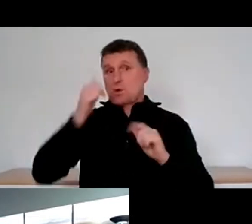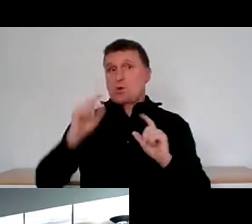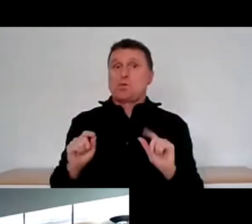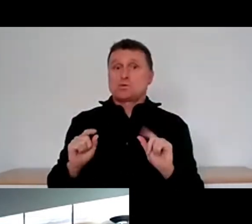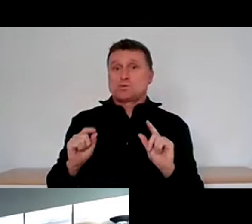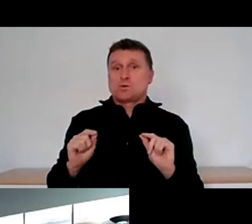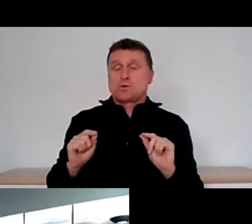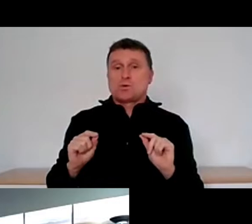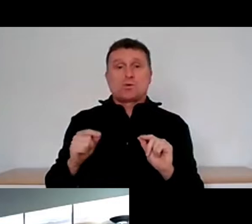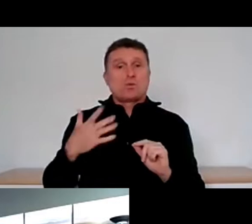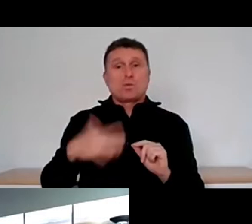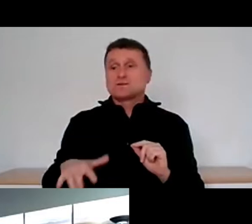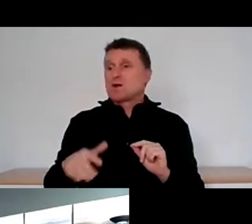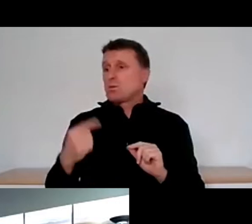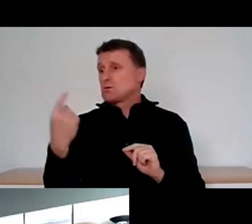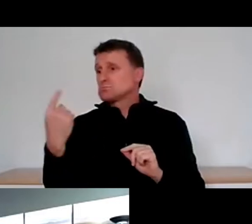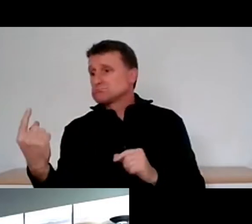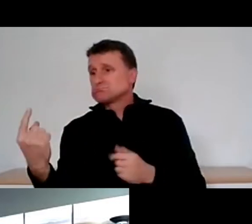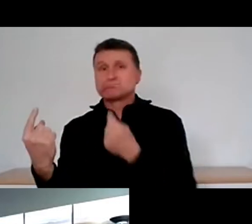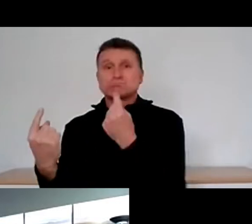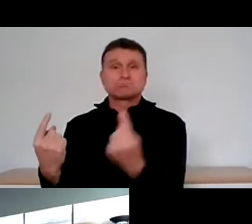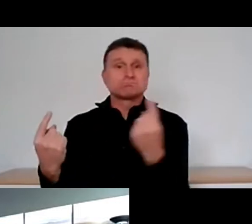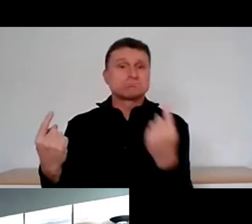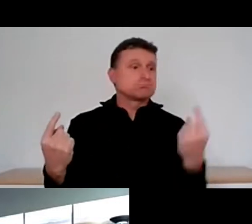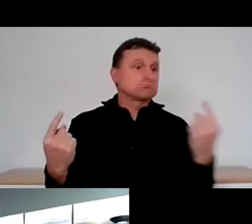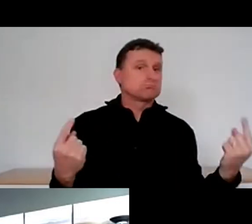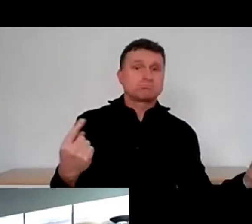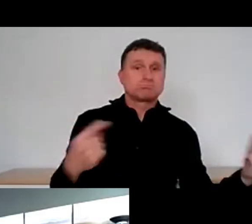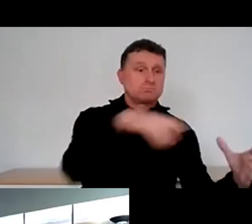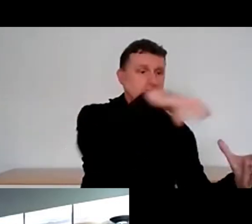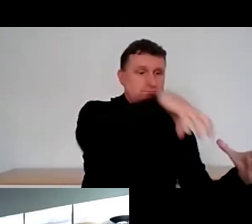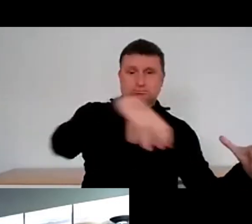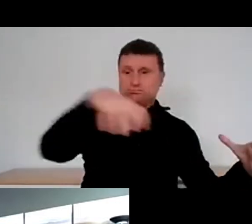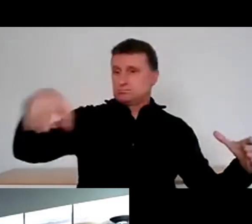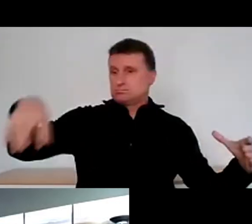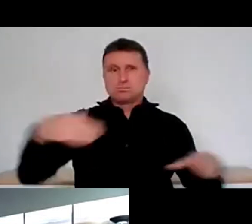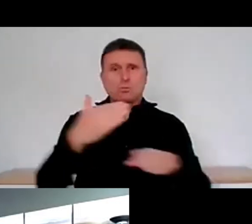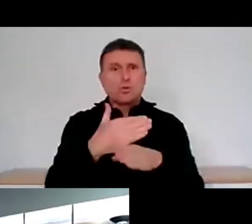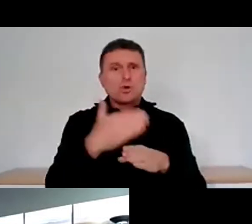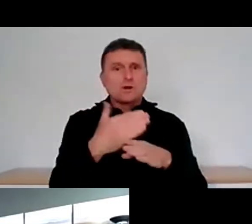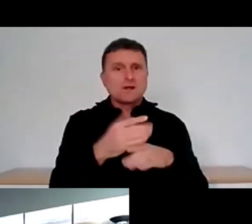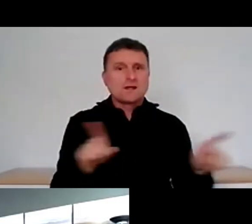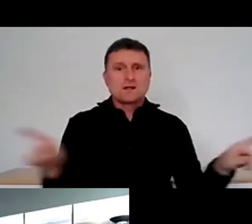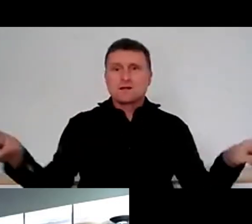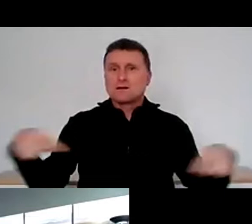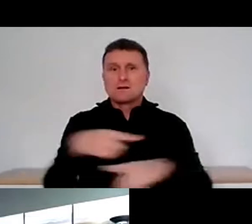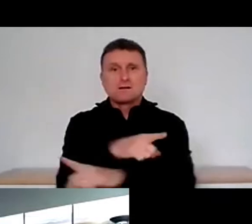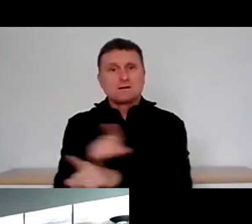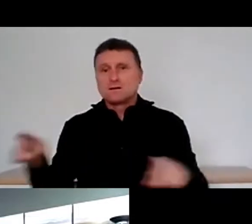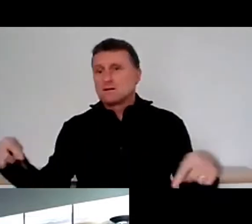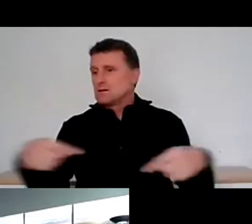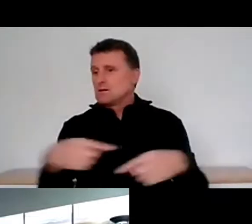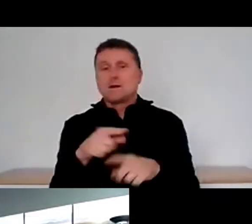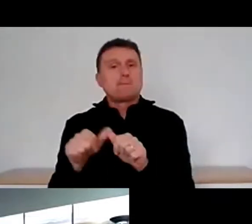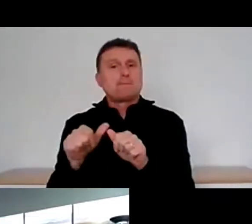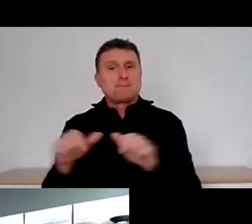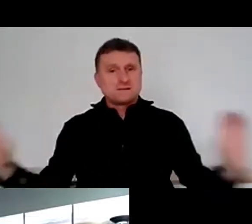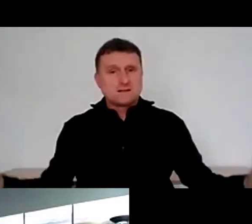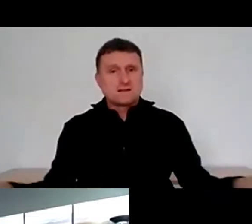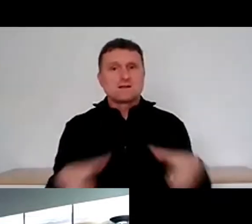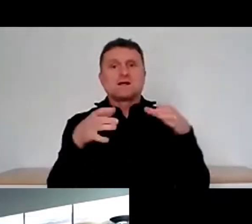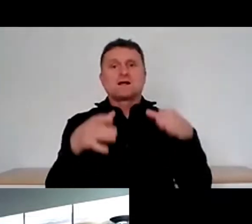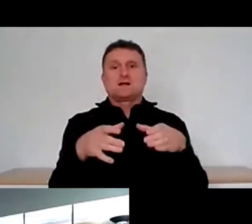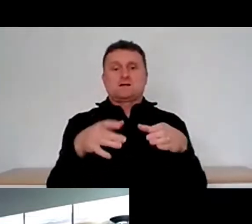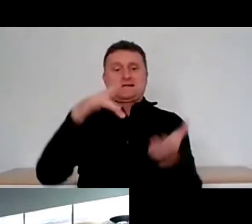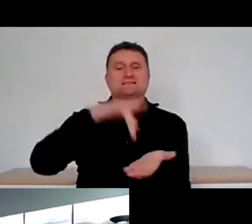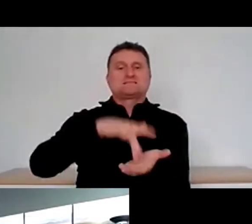wheel themselves, it's much easier to have a centralized way to do this. And that brings us to this